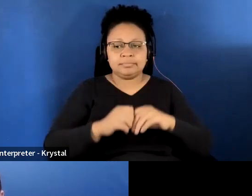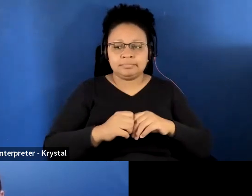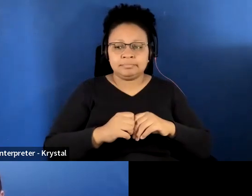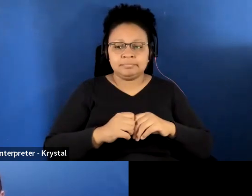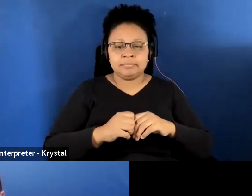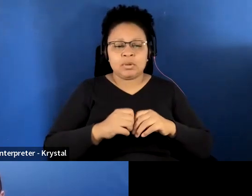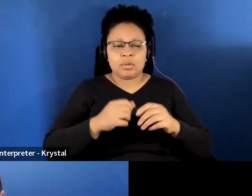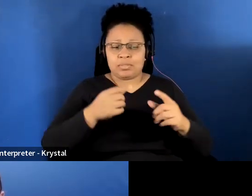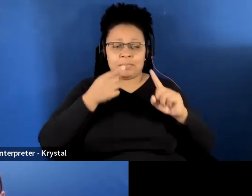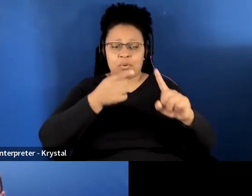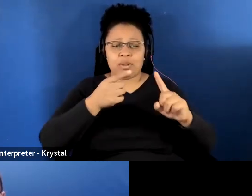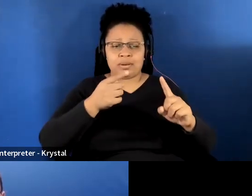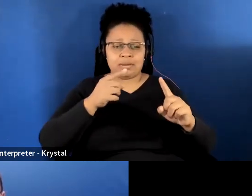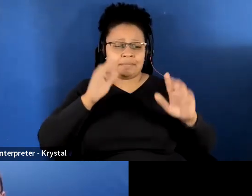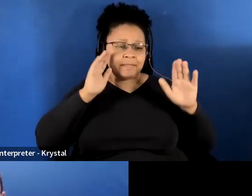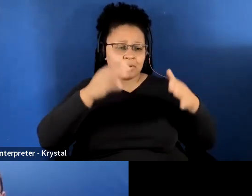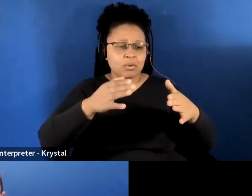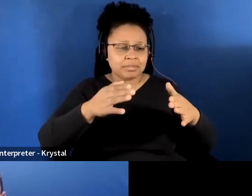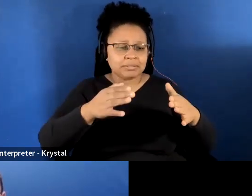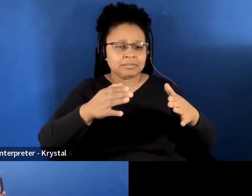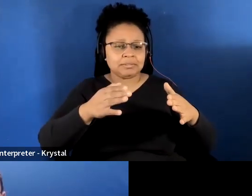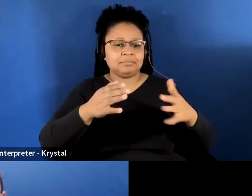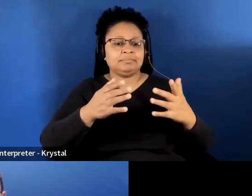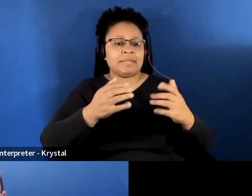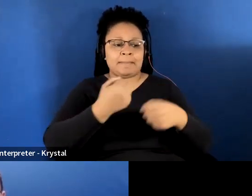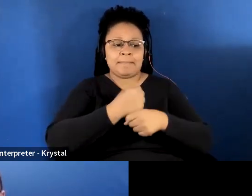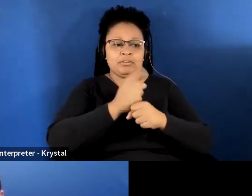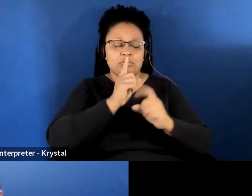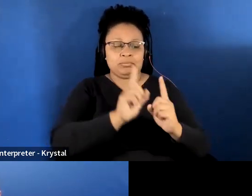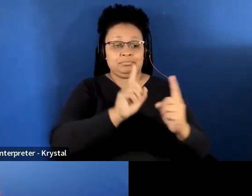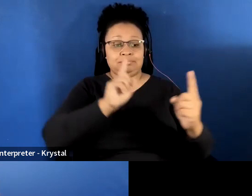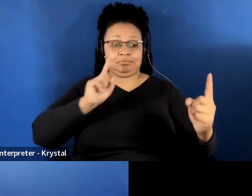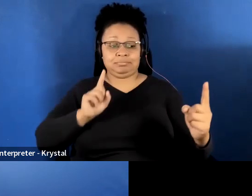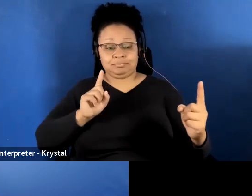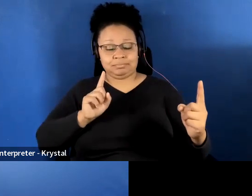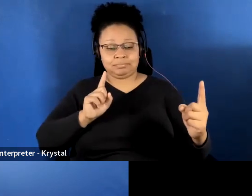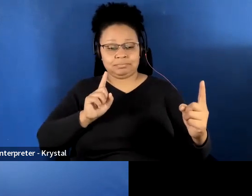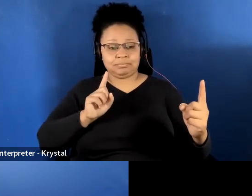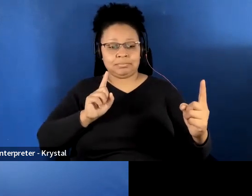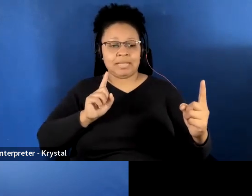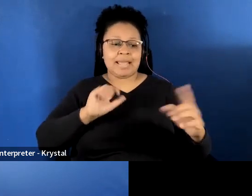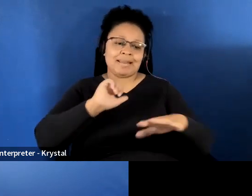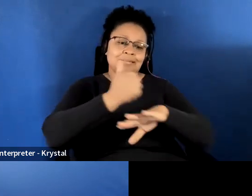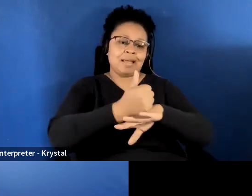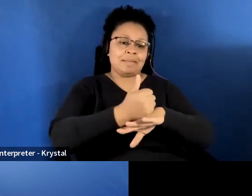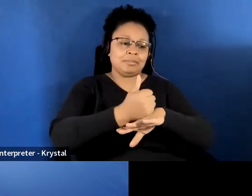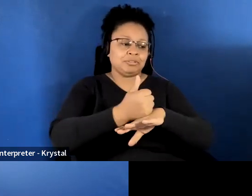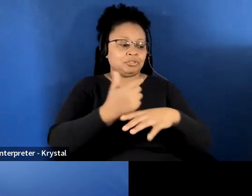What's the real focus of the anger? Keep your distance between you and the problem, and establish